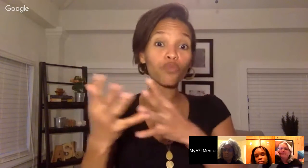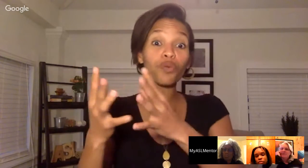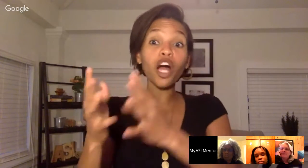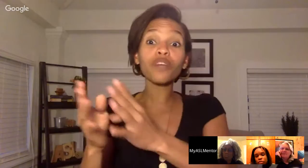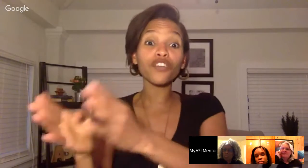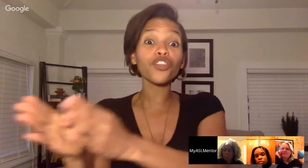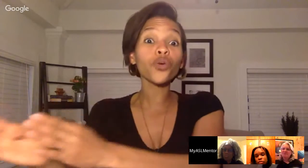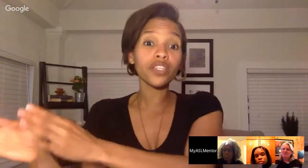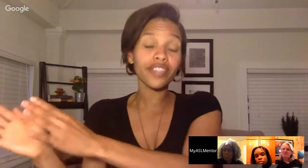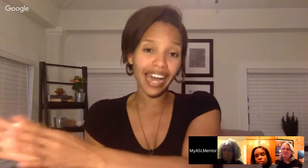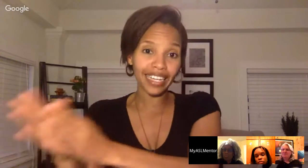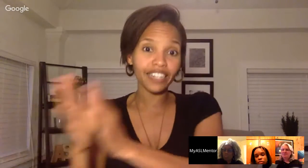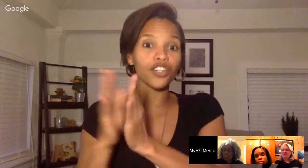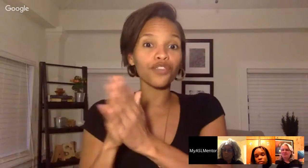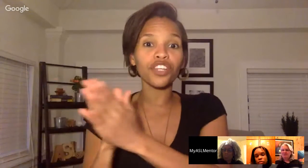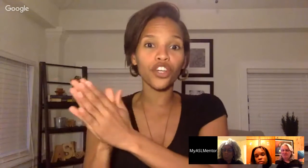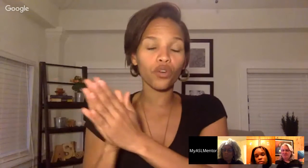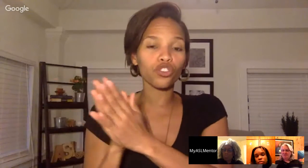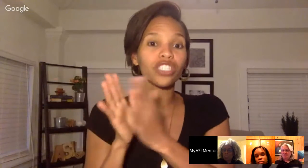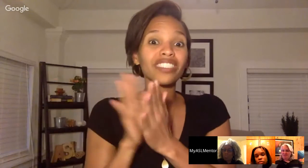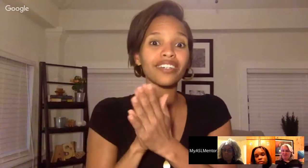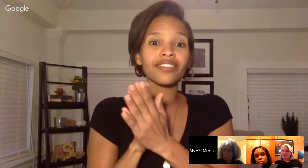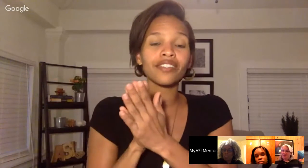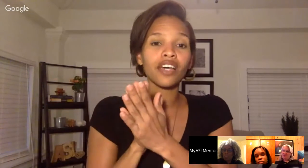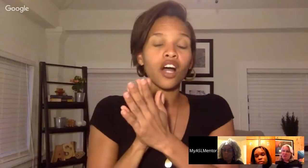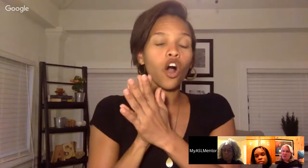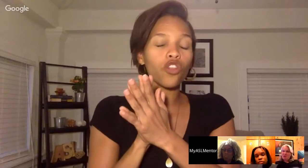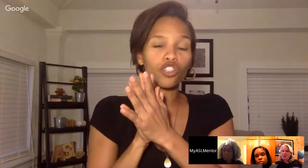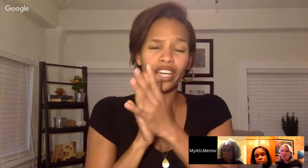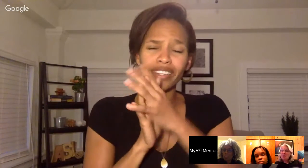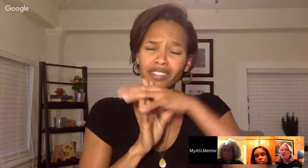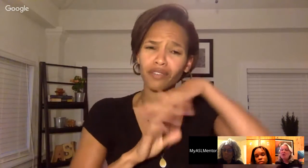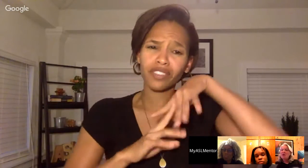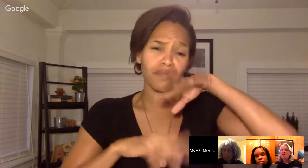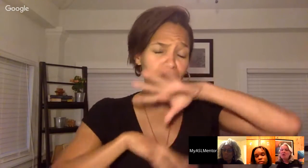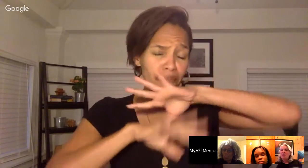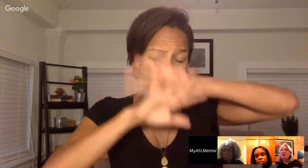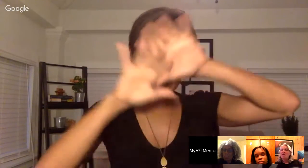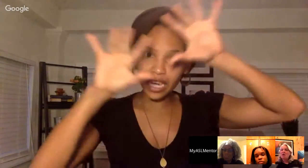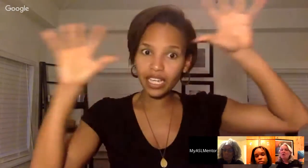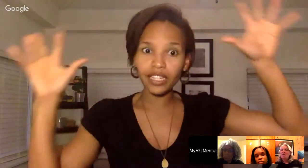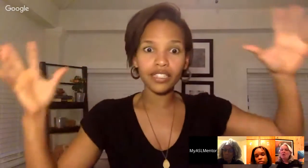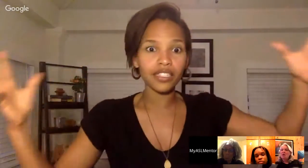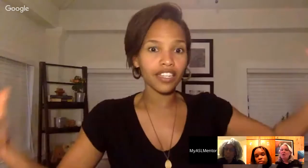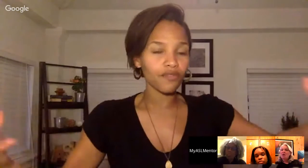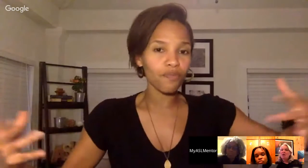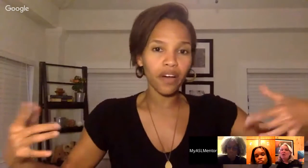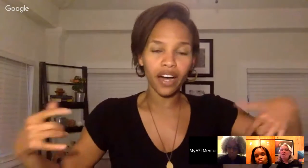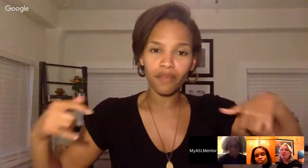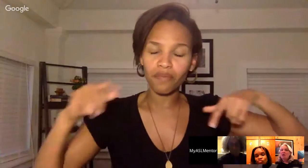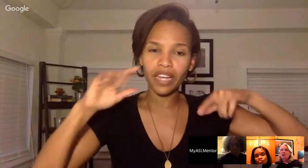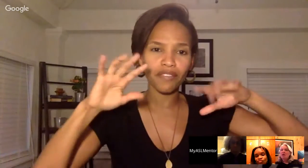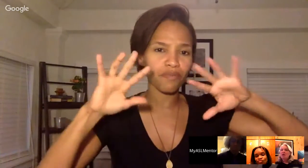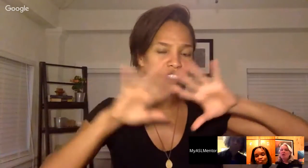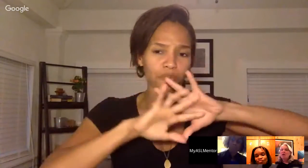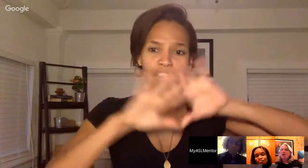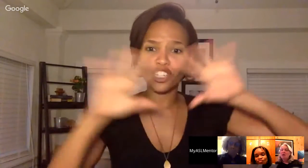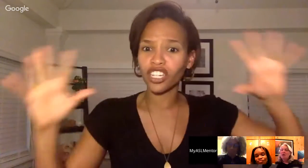you probably noted that in her video, she does, although she has some amazing depiction